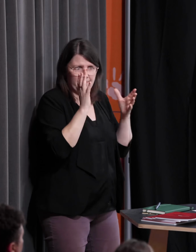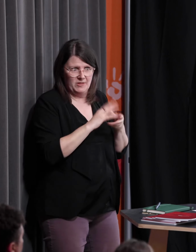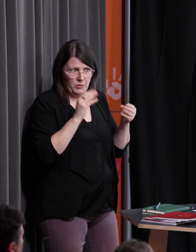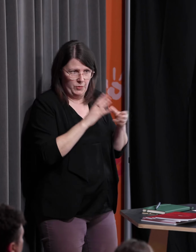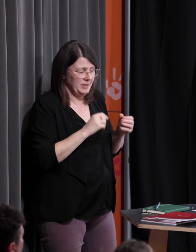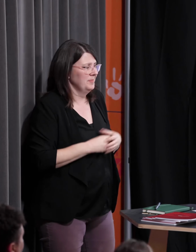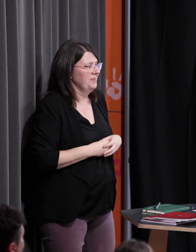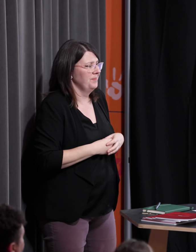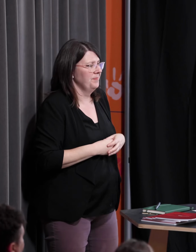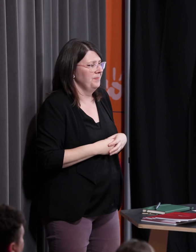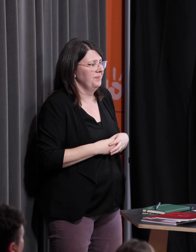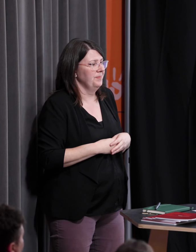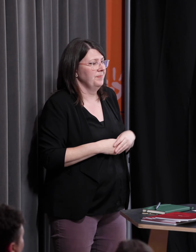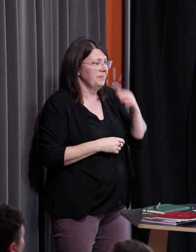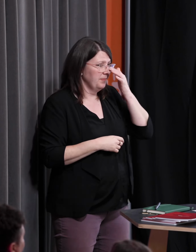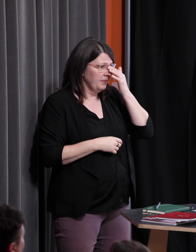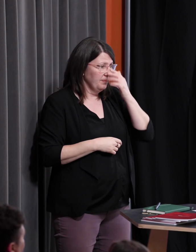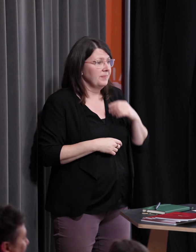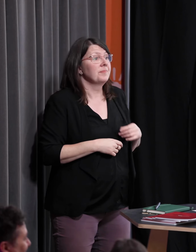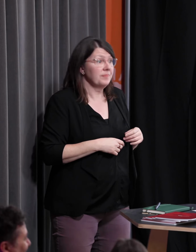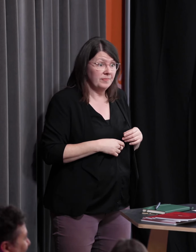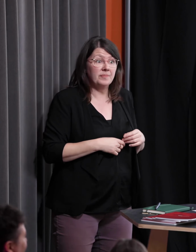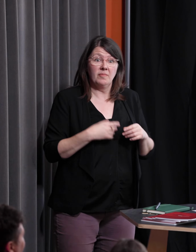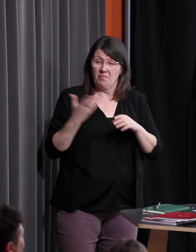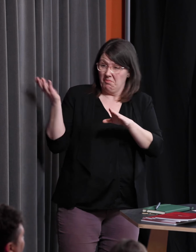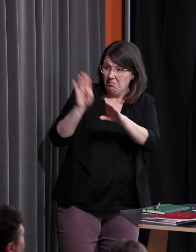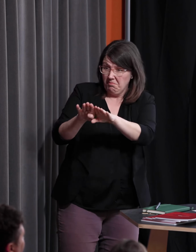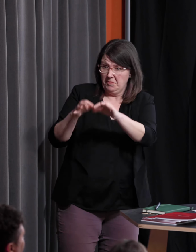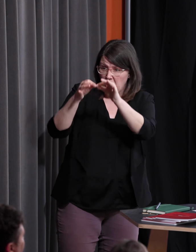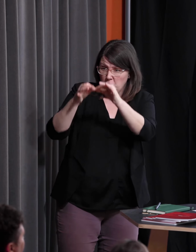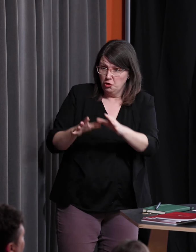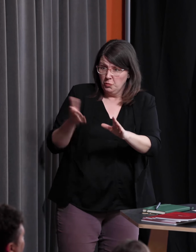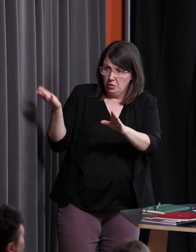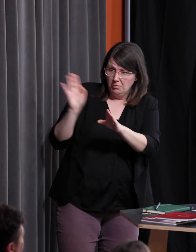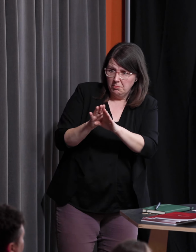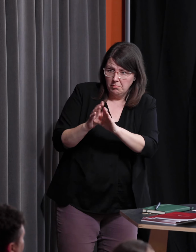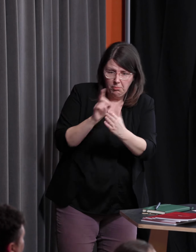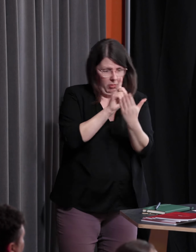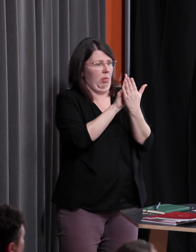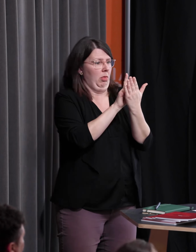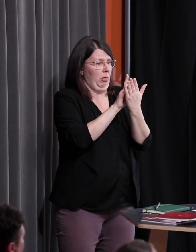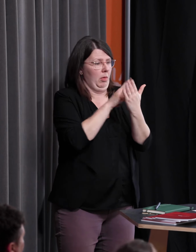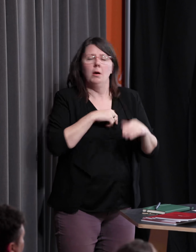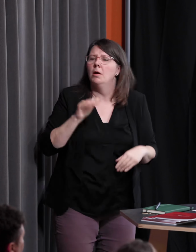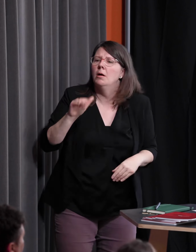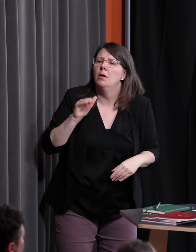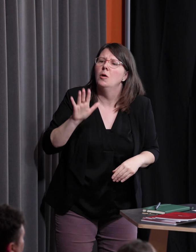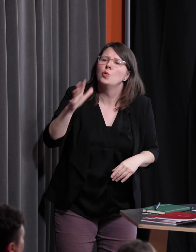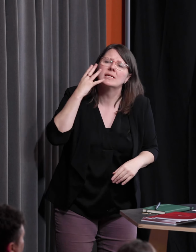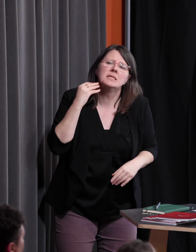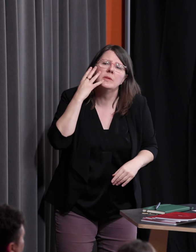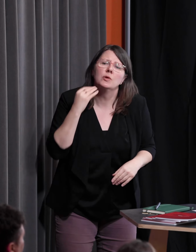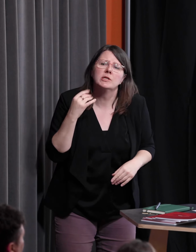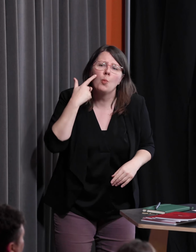I asked my interpreter that day, would you give me your story? What was your sense? This was what she gave me.